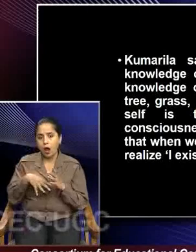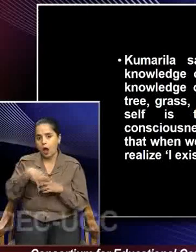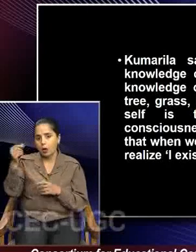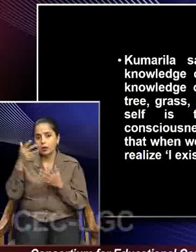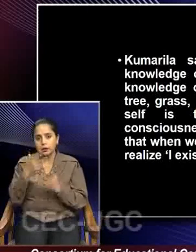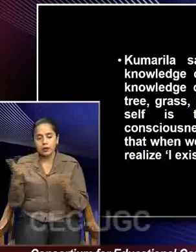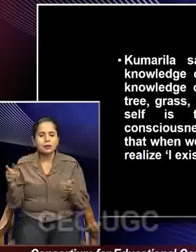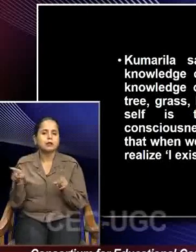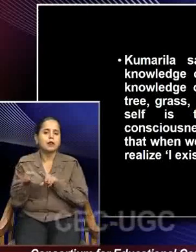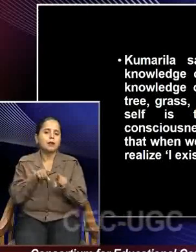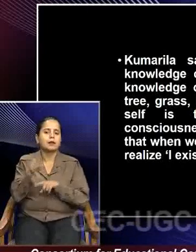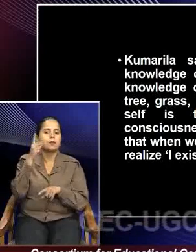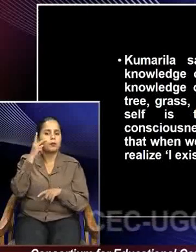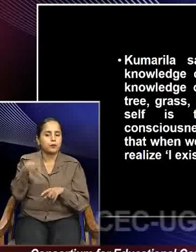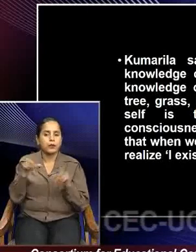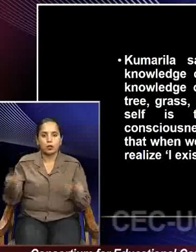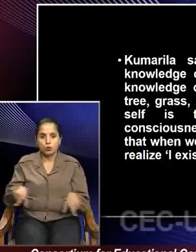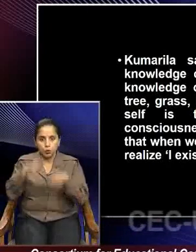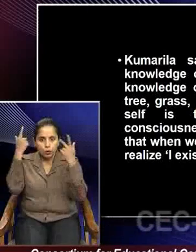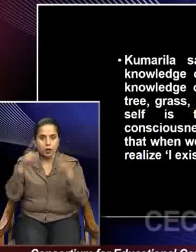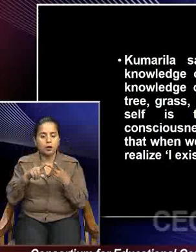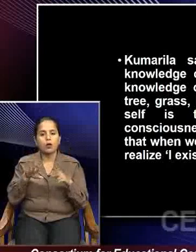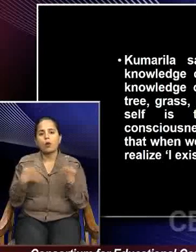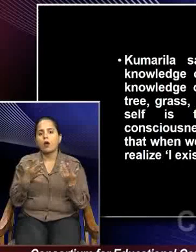objects like tree, like that